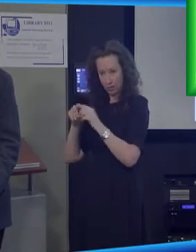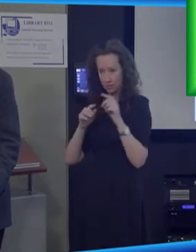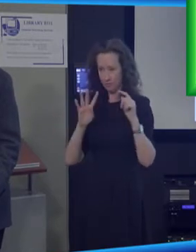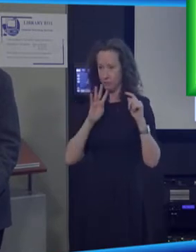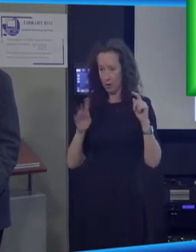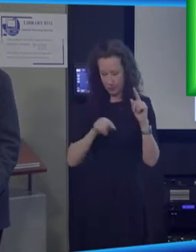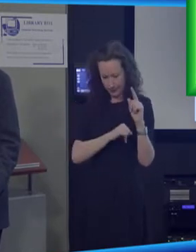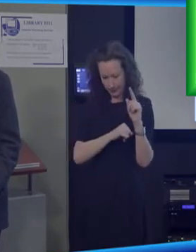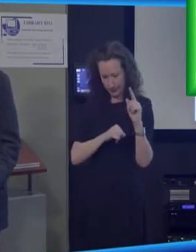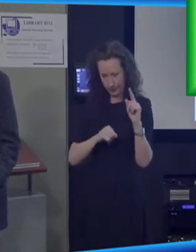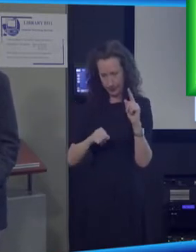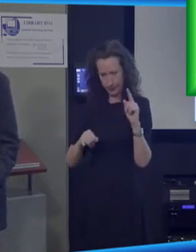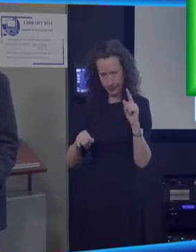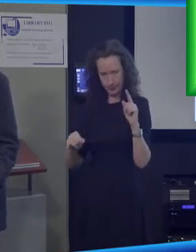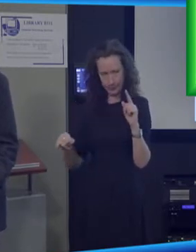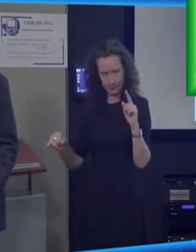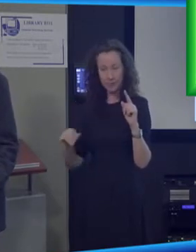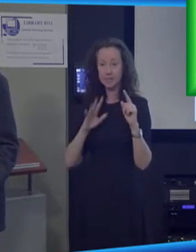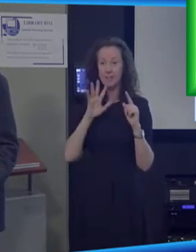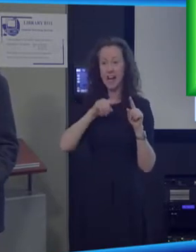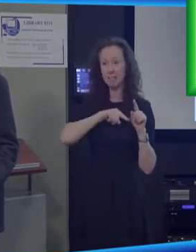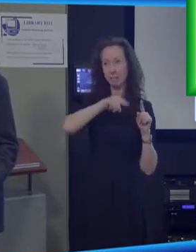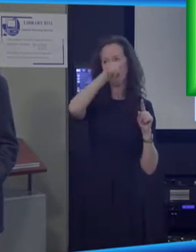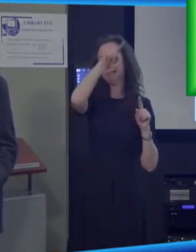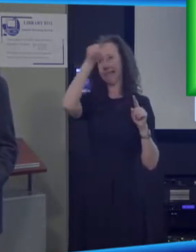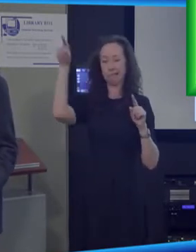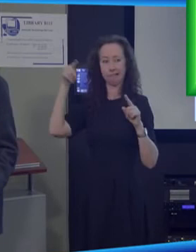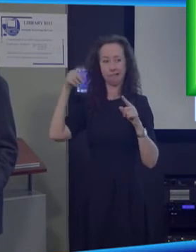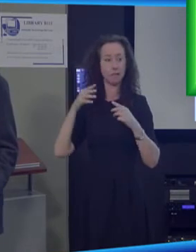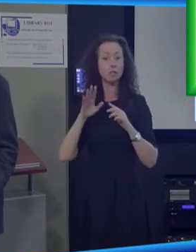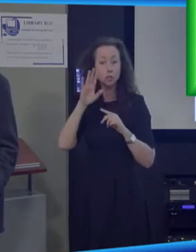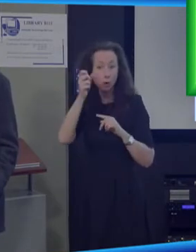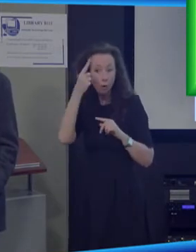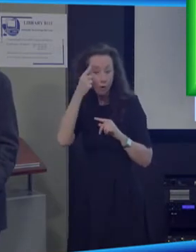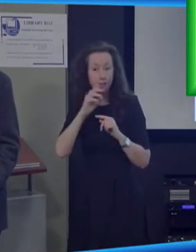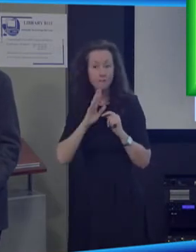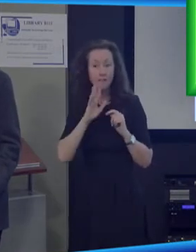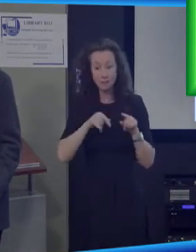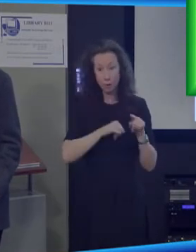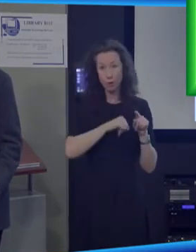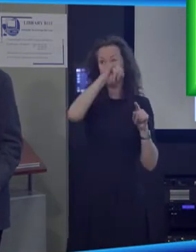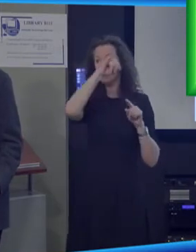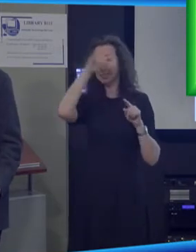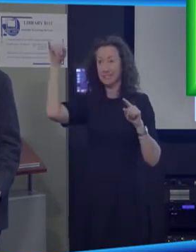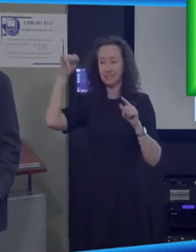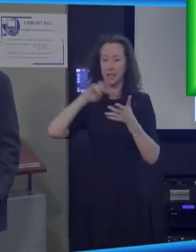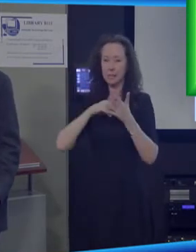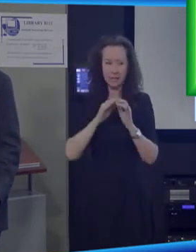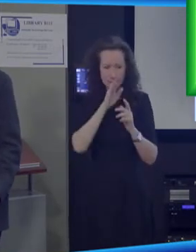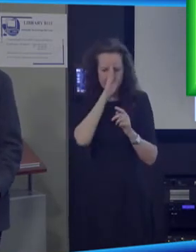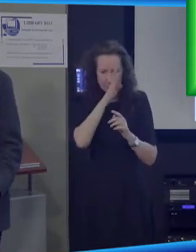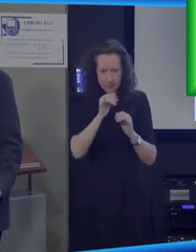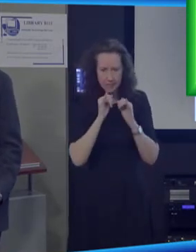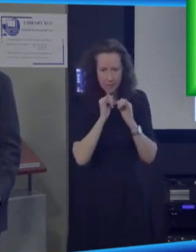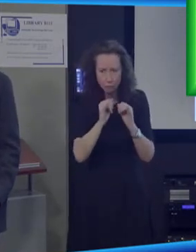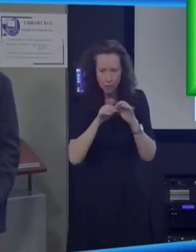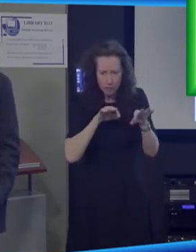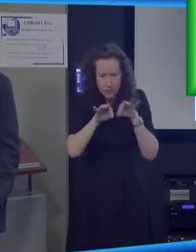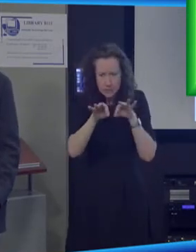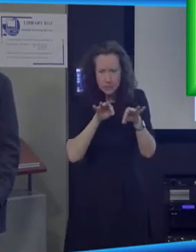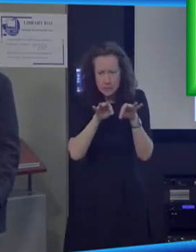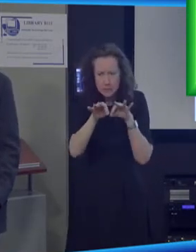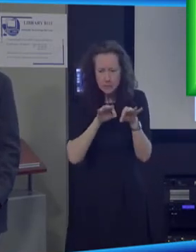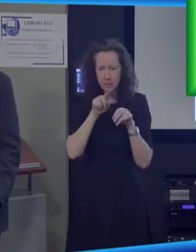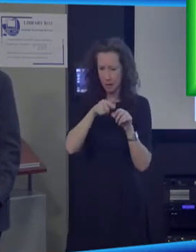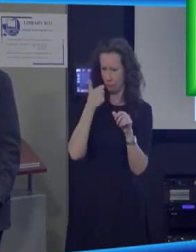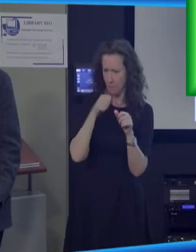carefully. The 5-year-olds given repeated and explicit instruction, they learn quickly, they remember what they've learned, and they remember it 7 months